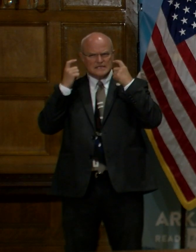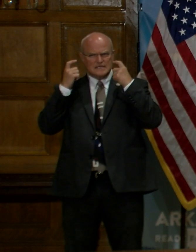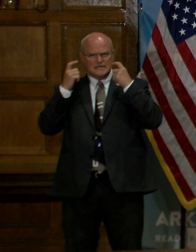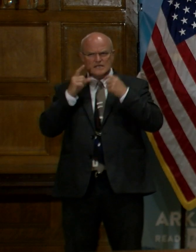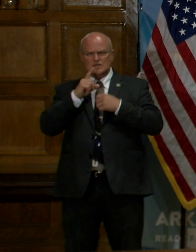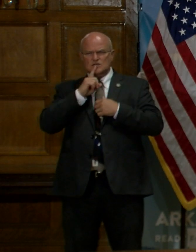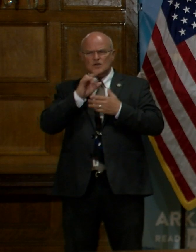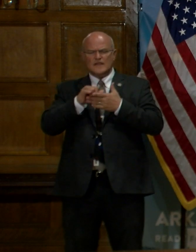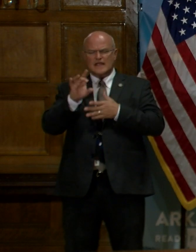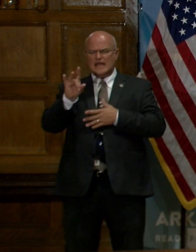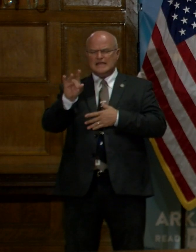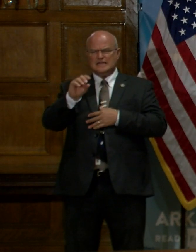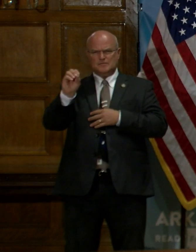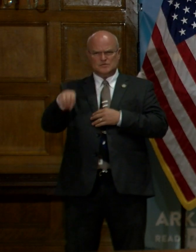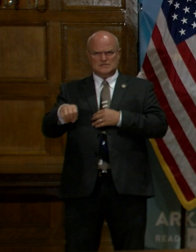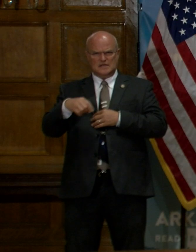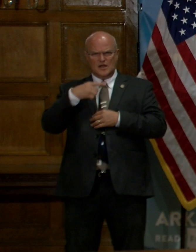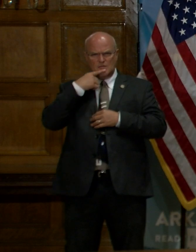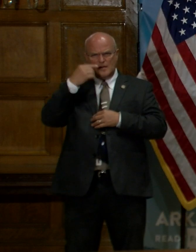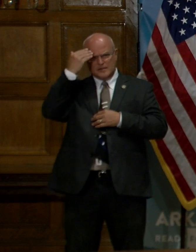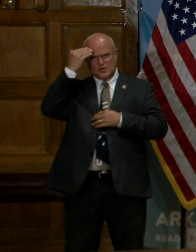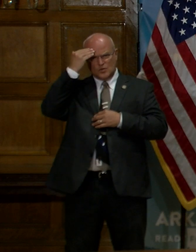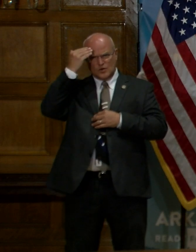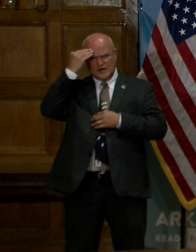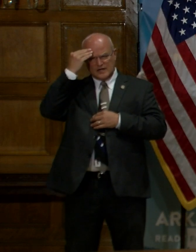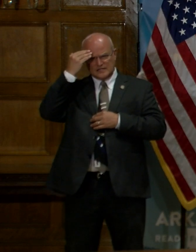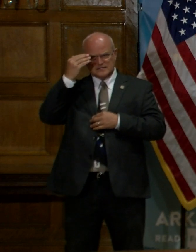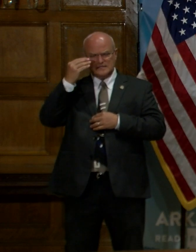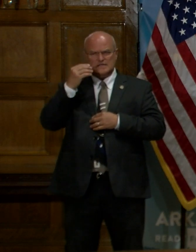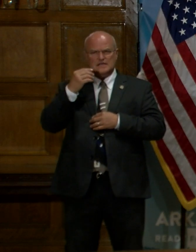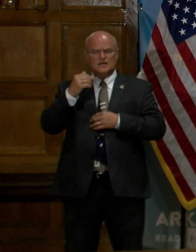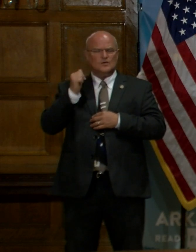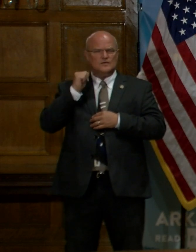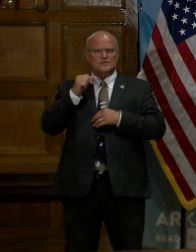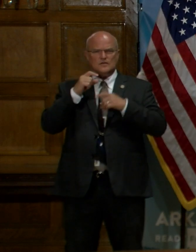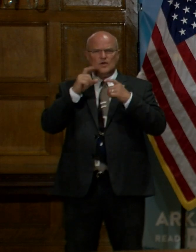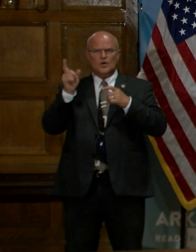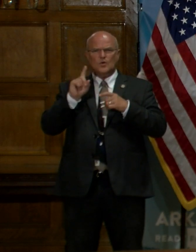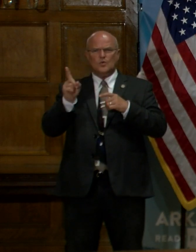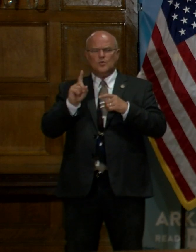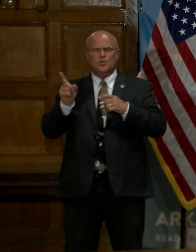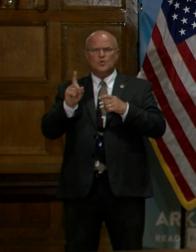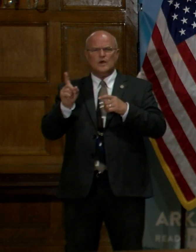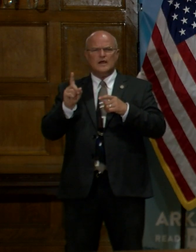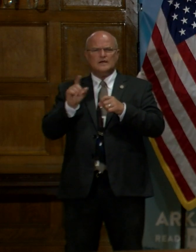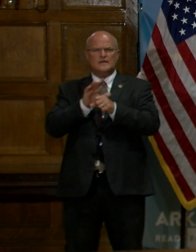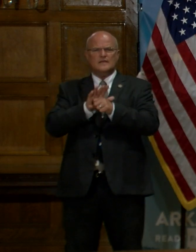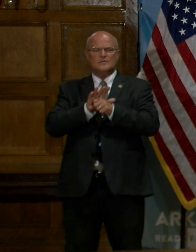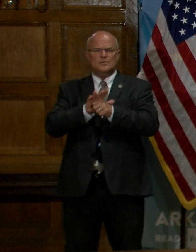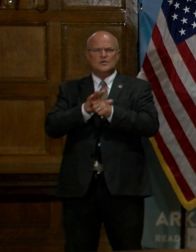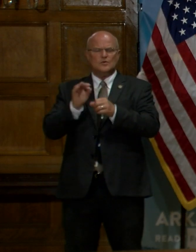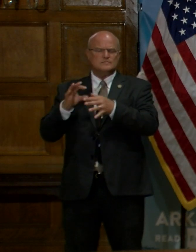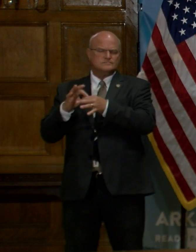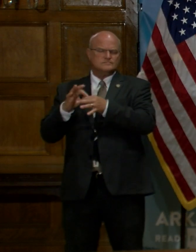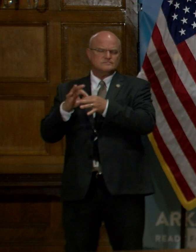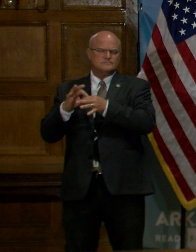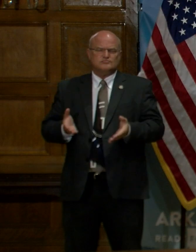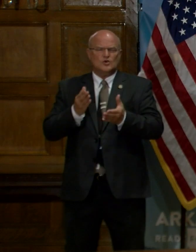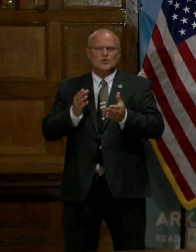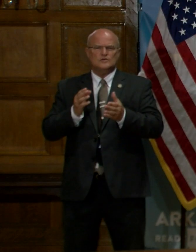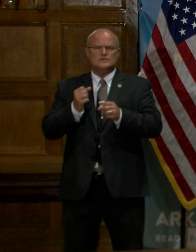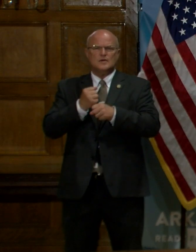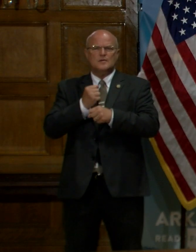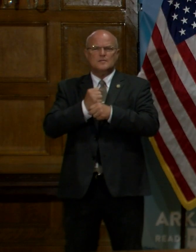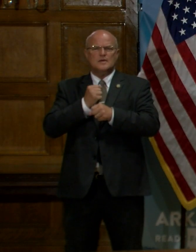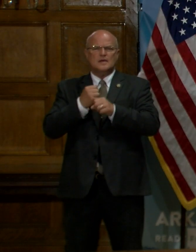it's true that 82% of the public wears masks, where's the pressure coming from, or where's the need to encourage the creation